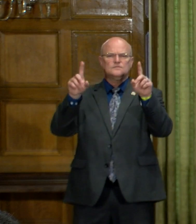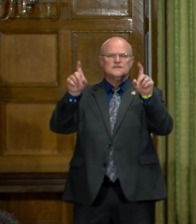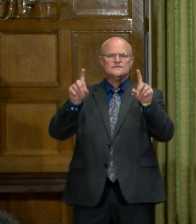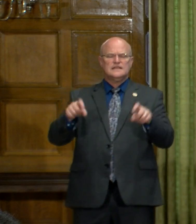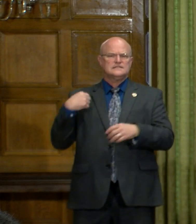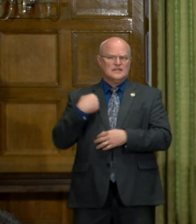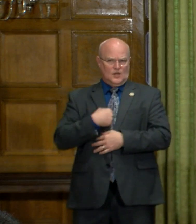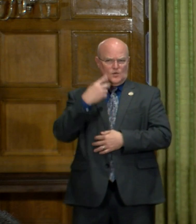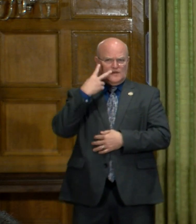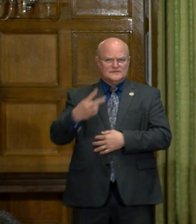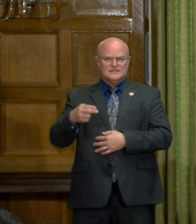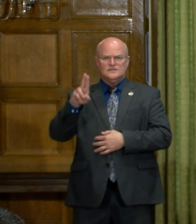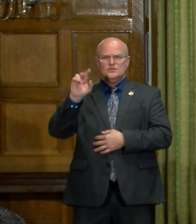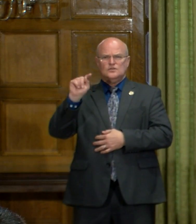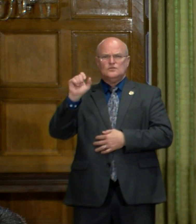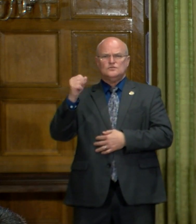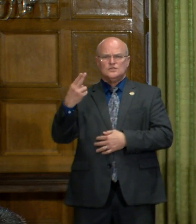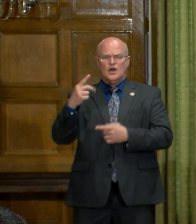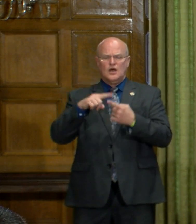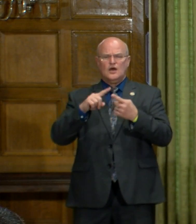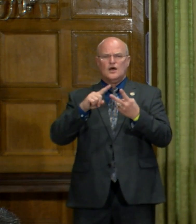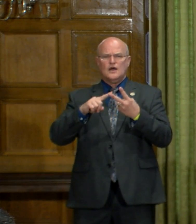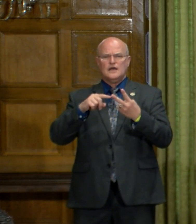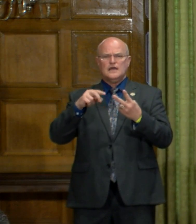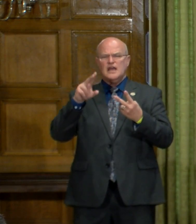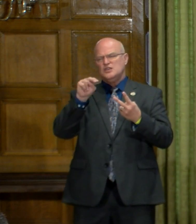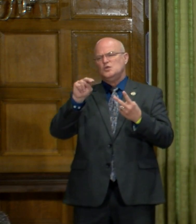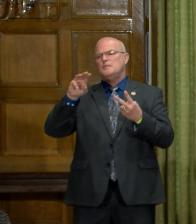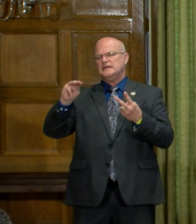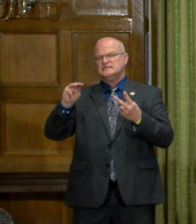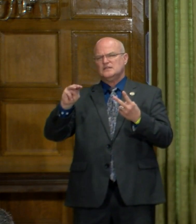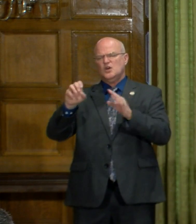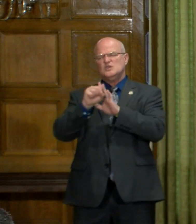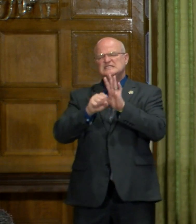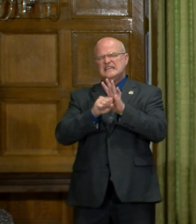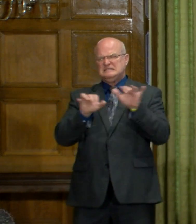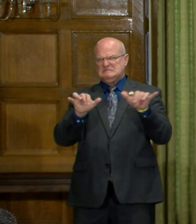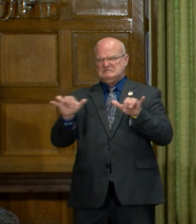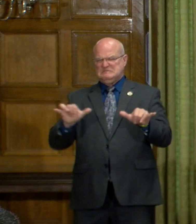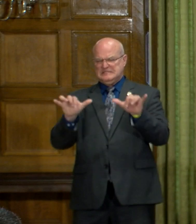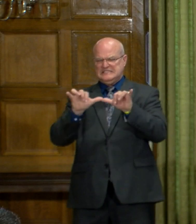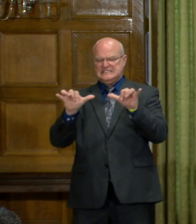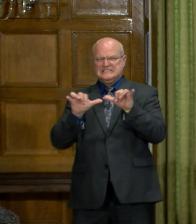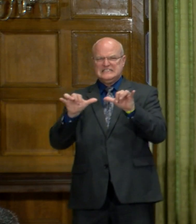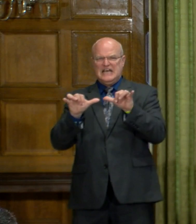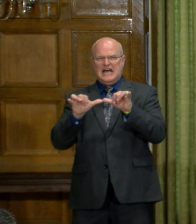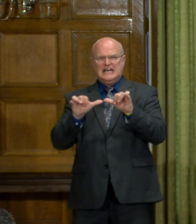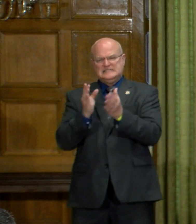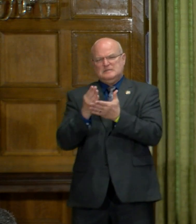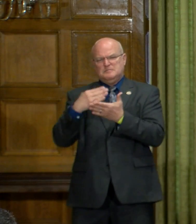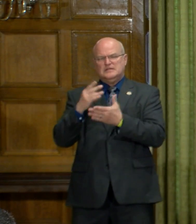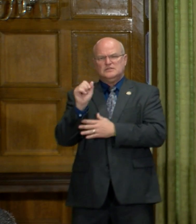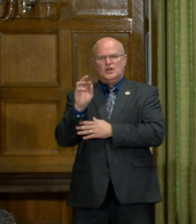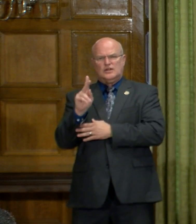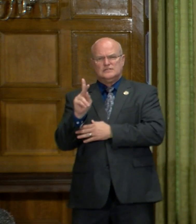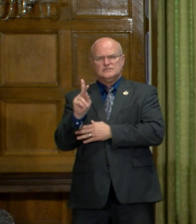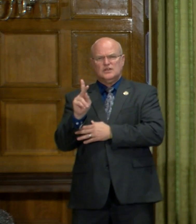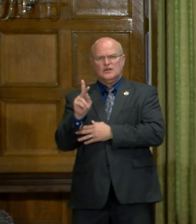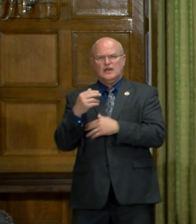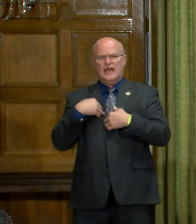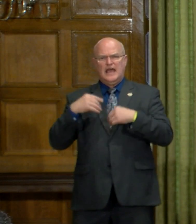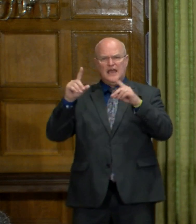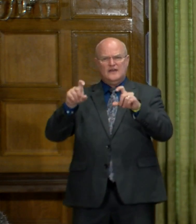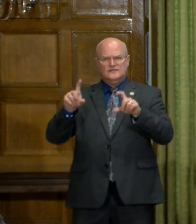testing, we've seen Utah and New Mexico, states that are fairly similar in terms of size and state budgets to Arkansas,